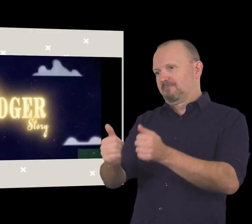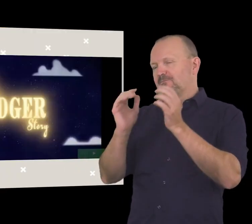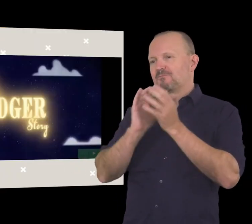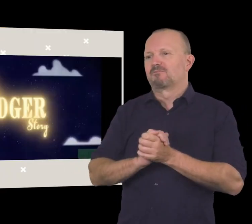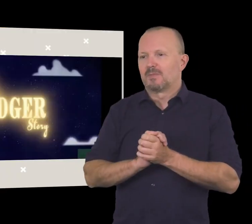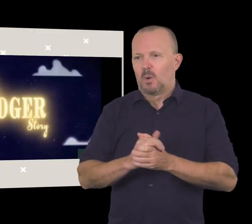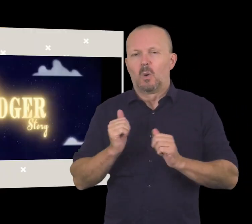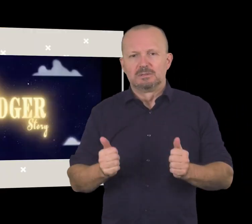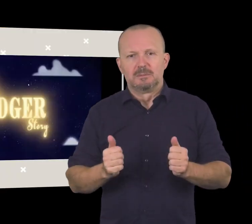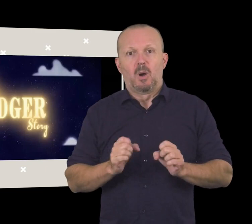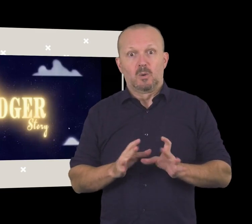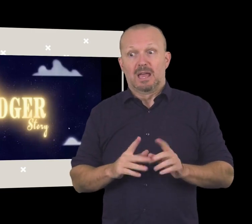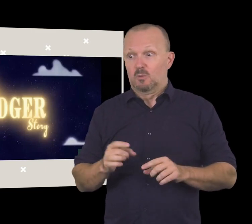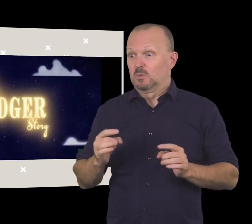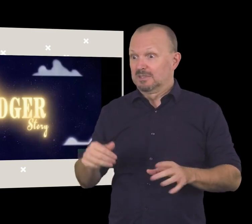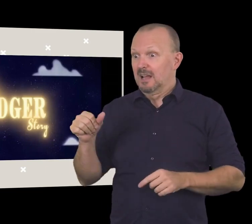there we go. Thank you, Sandra.